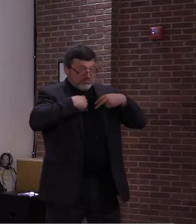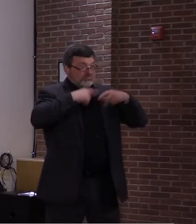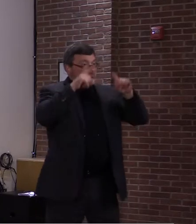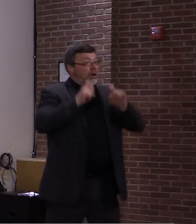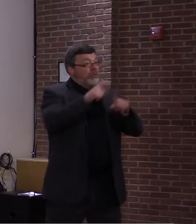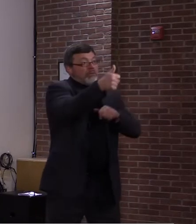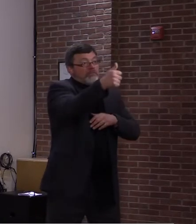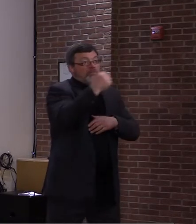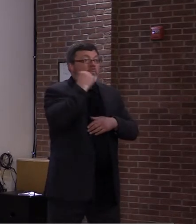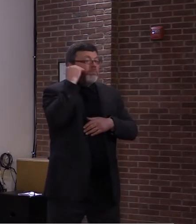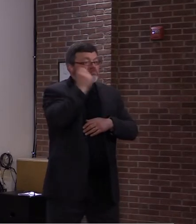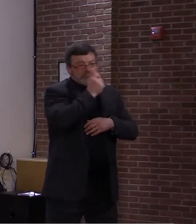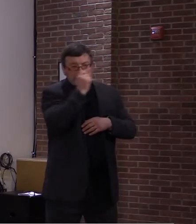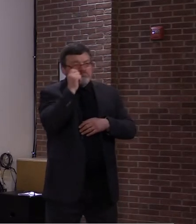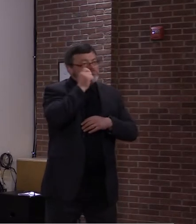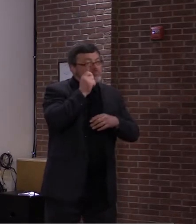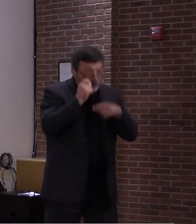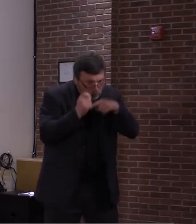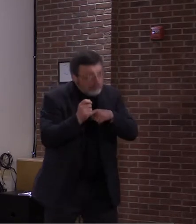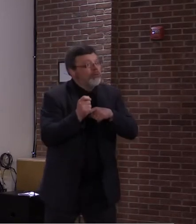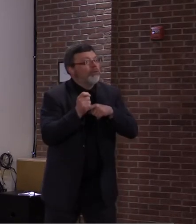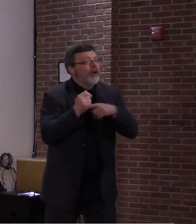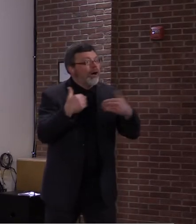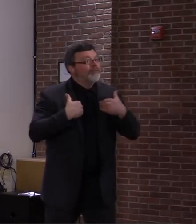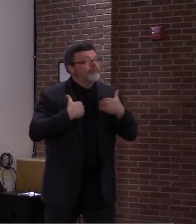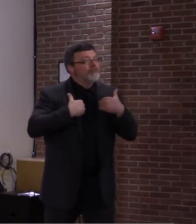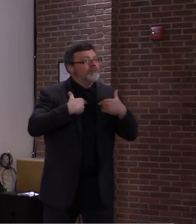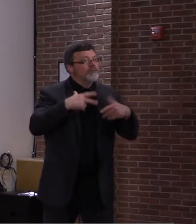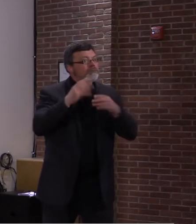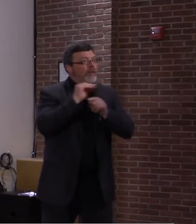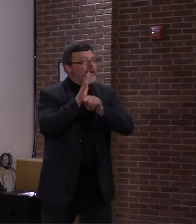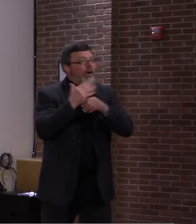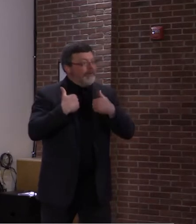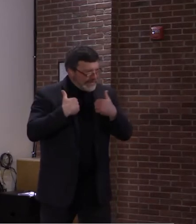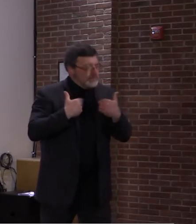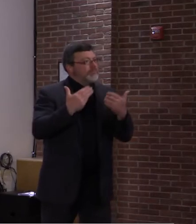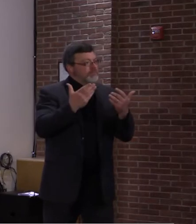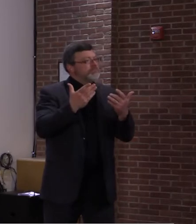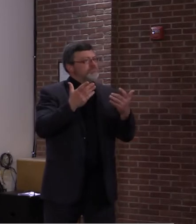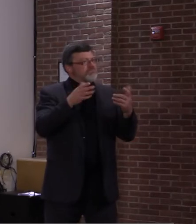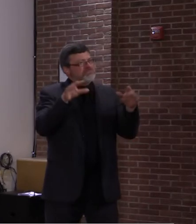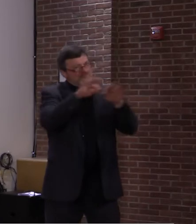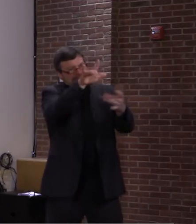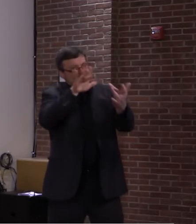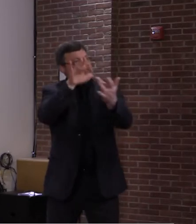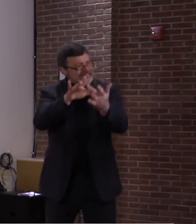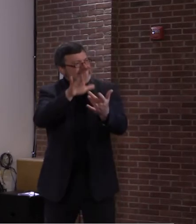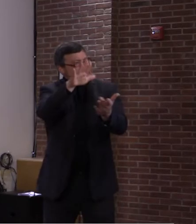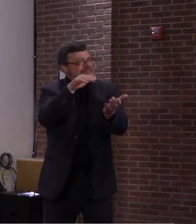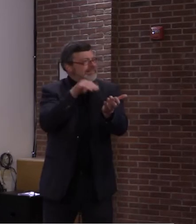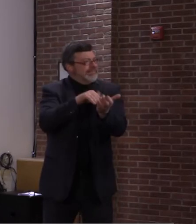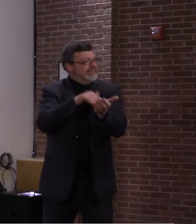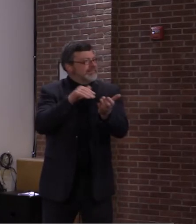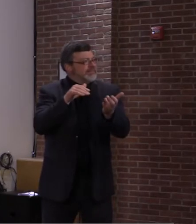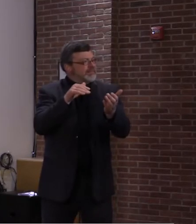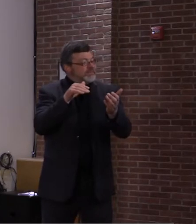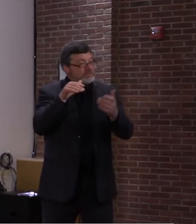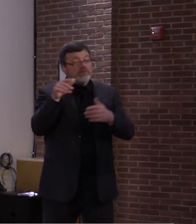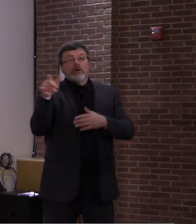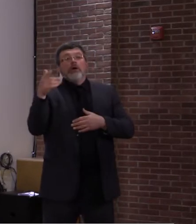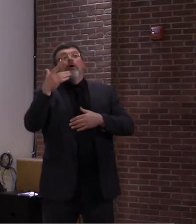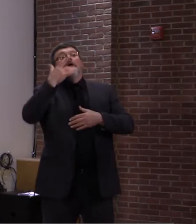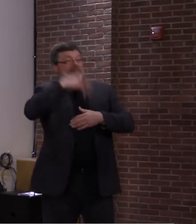news that the federal government has actually honored our request that Vermont